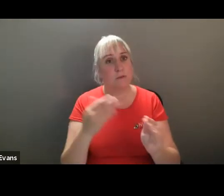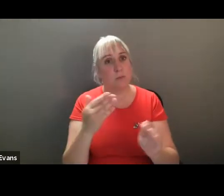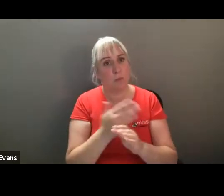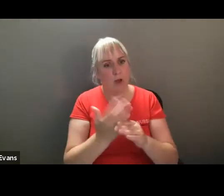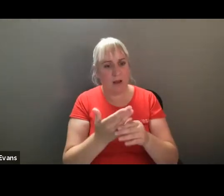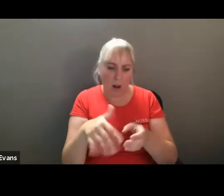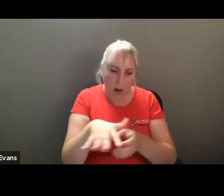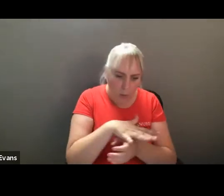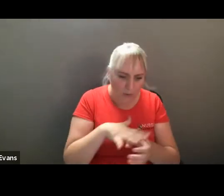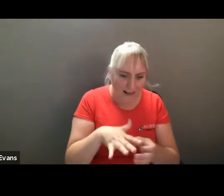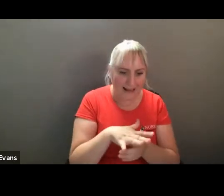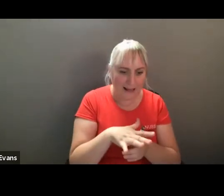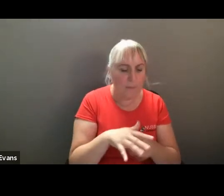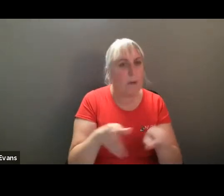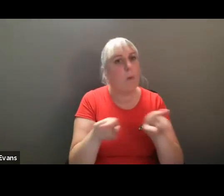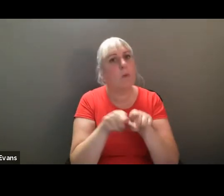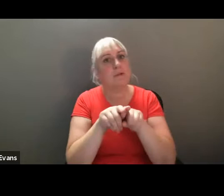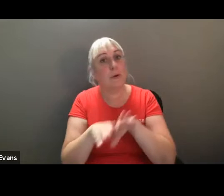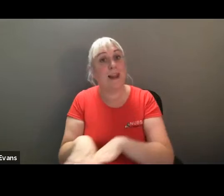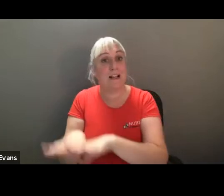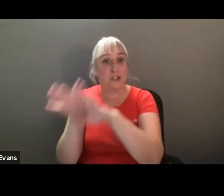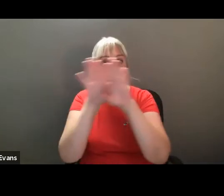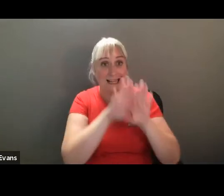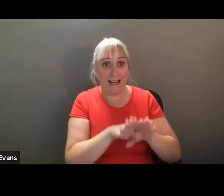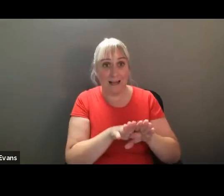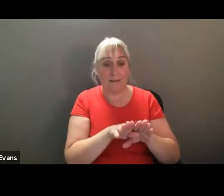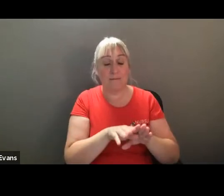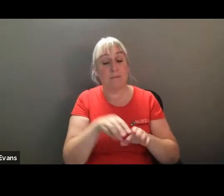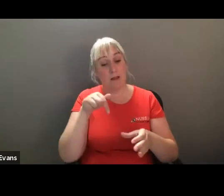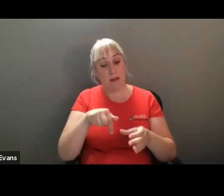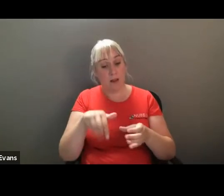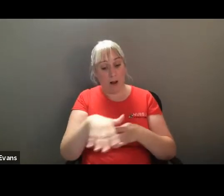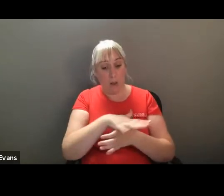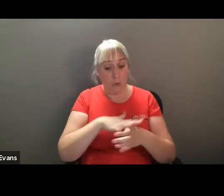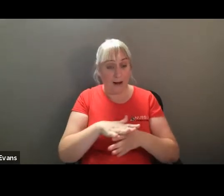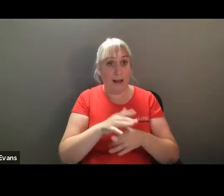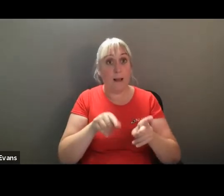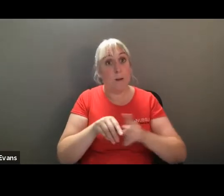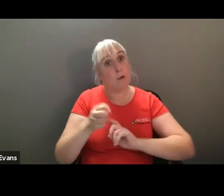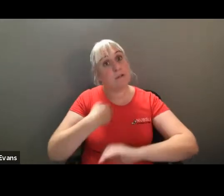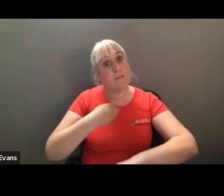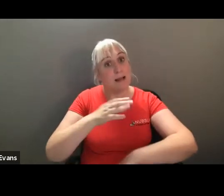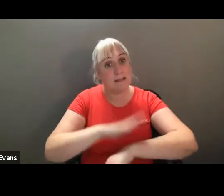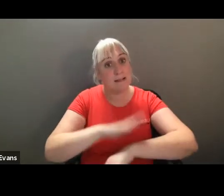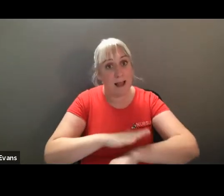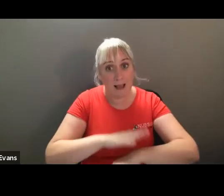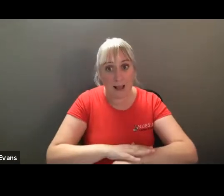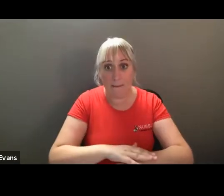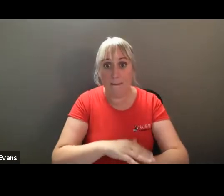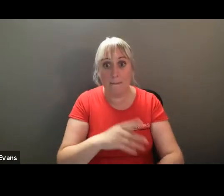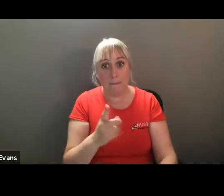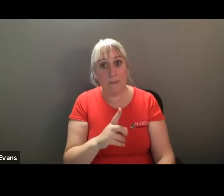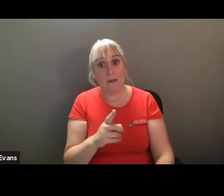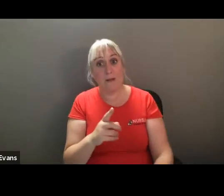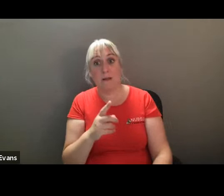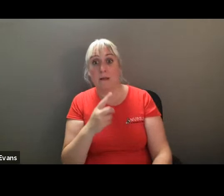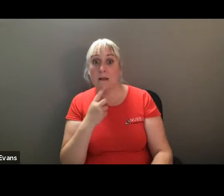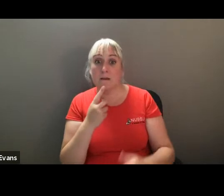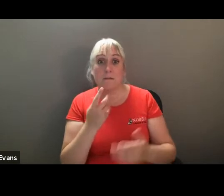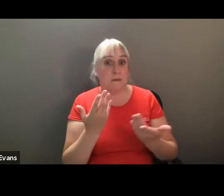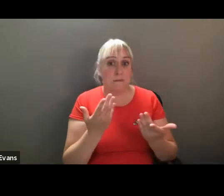level and a national level. On a local level, most of my time is spent at PIP appeals. It's